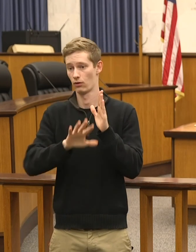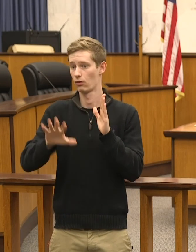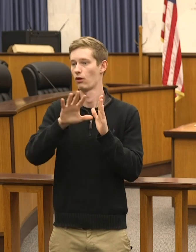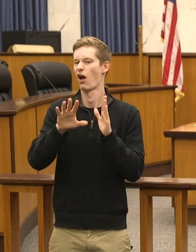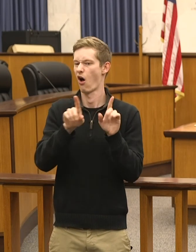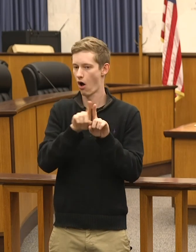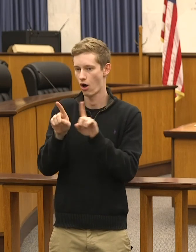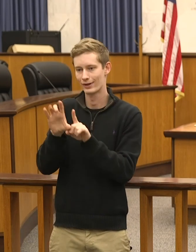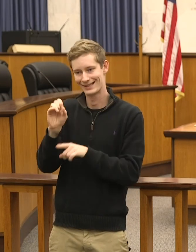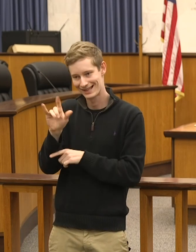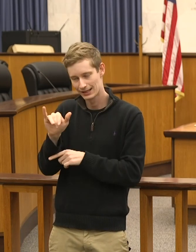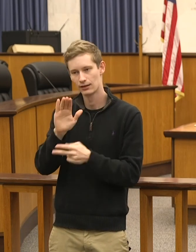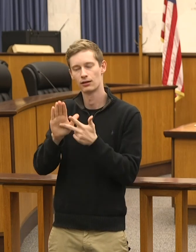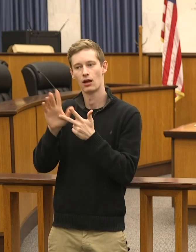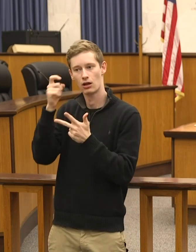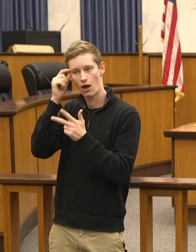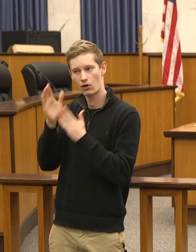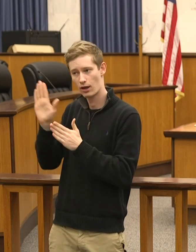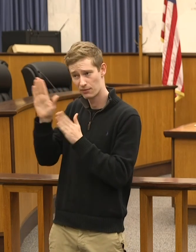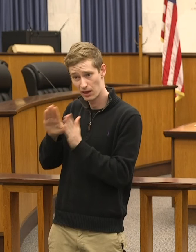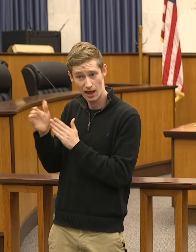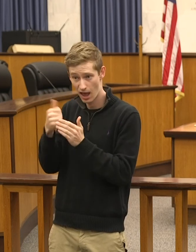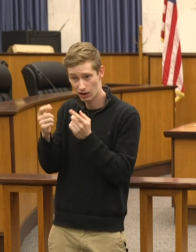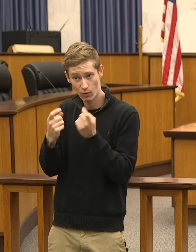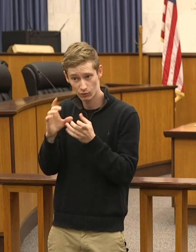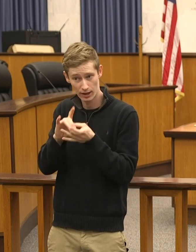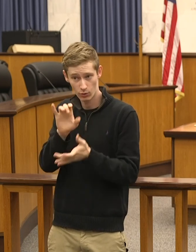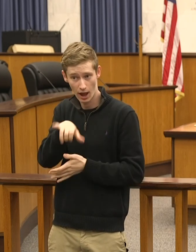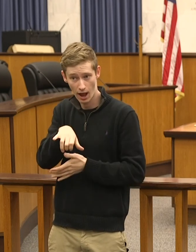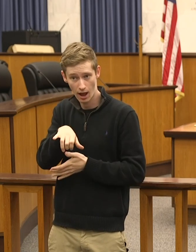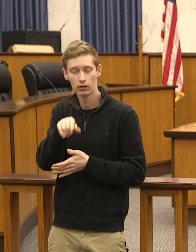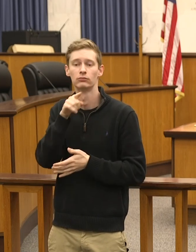city of Richmond and the governor's plan, we ask that you go to